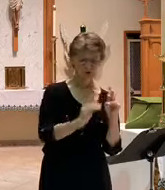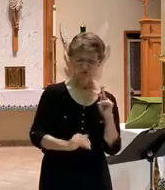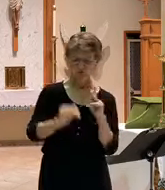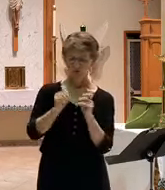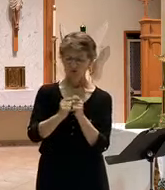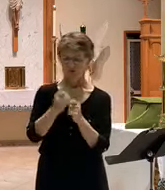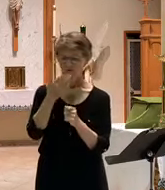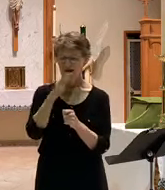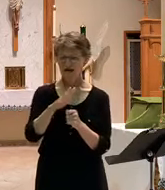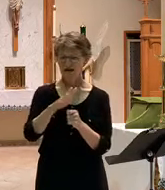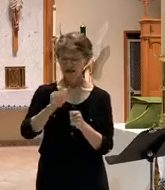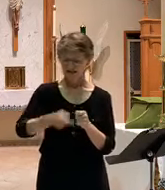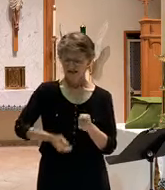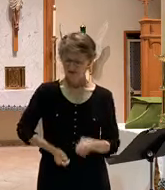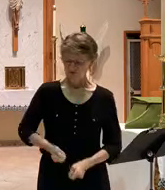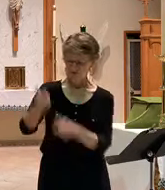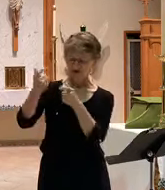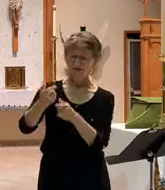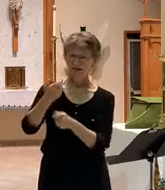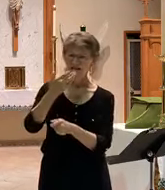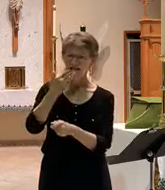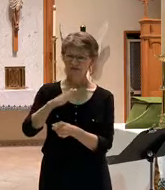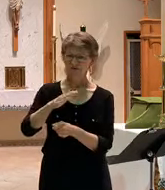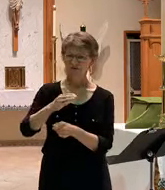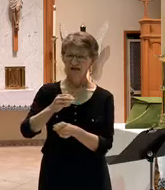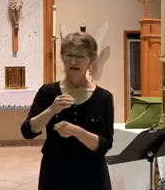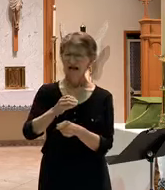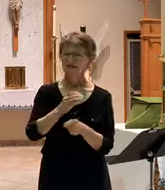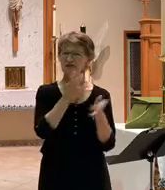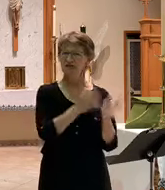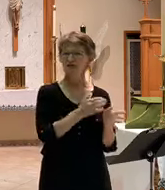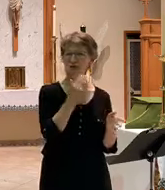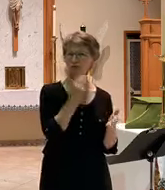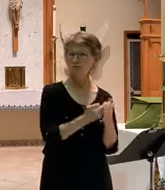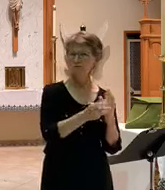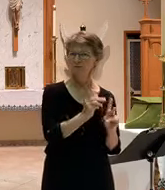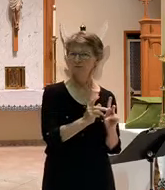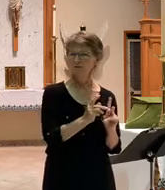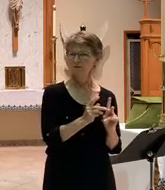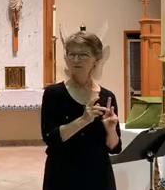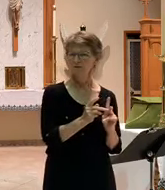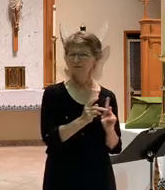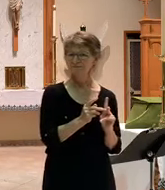have is wheat. Get rid of the evil, so all we have is good.